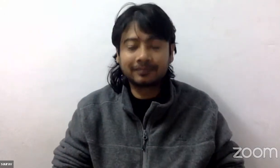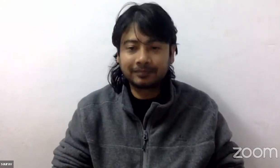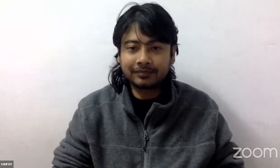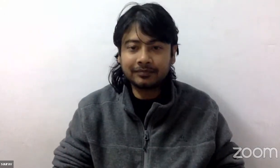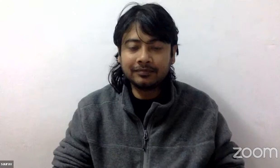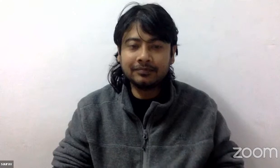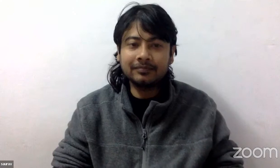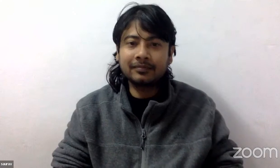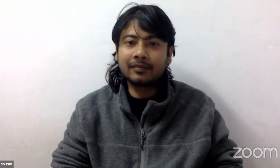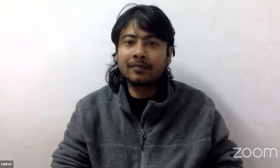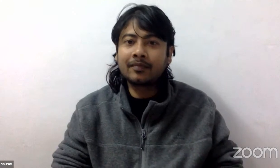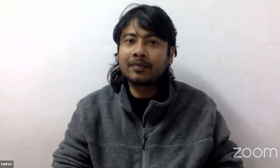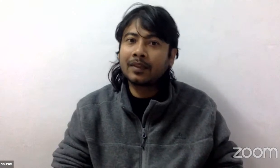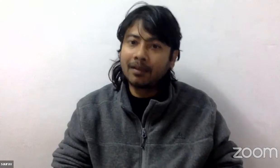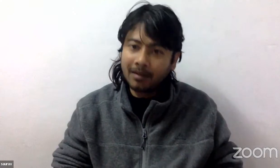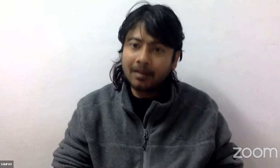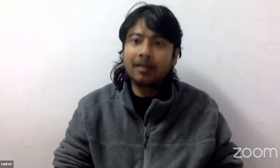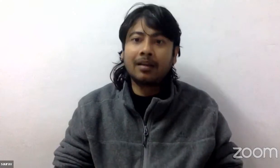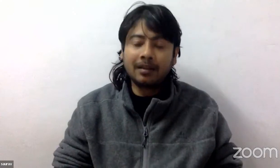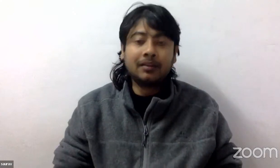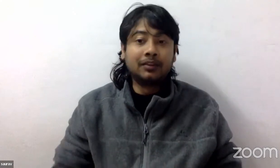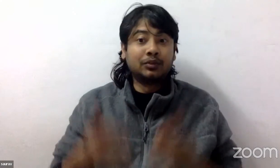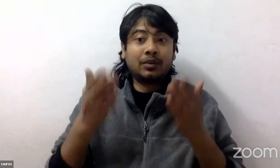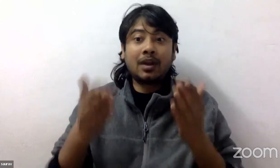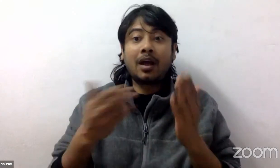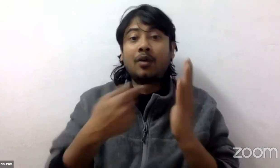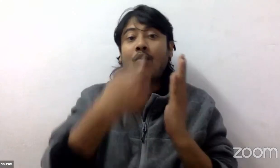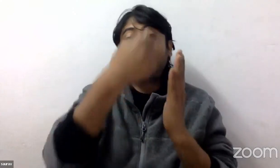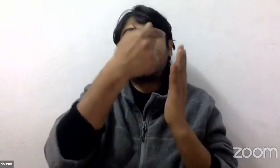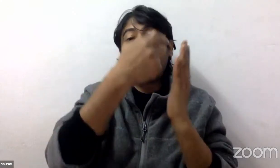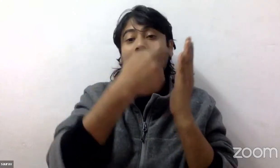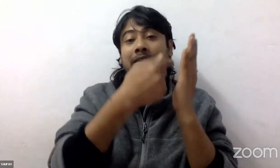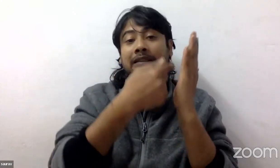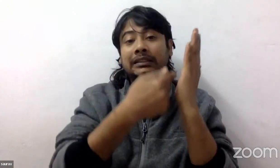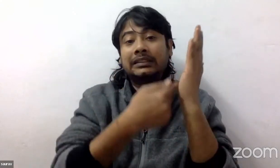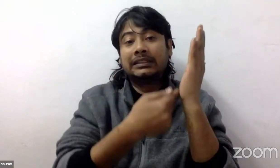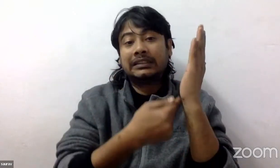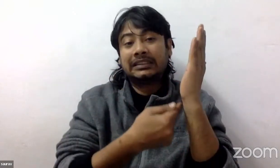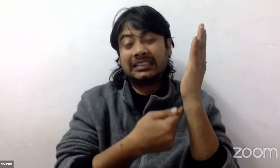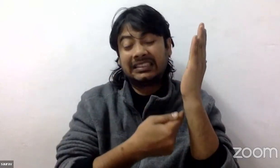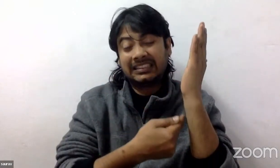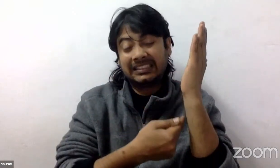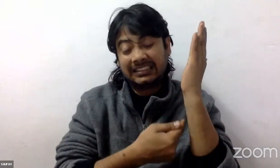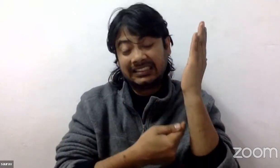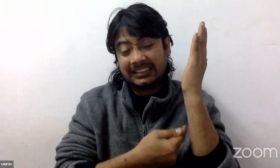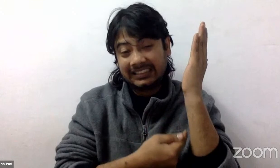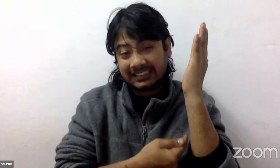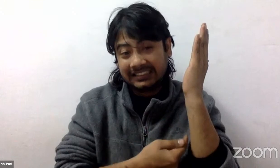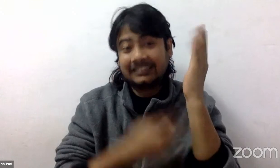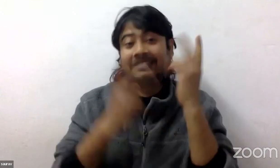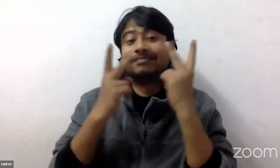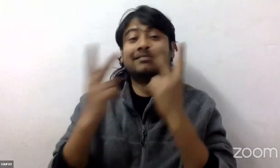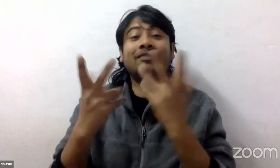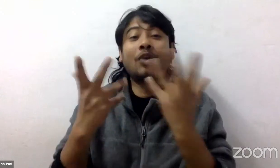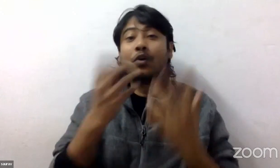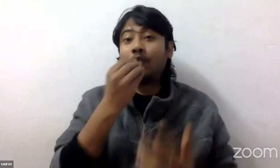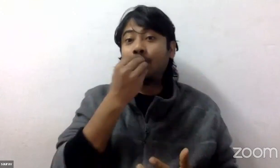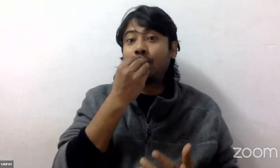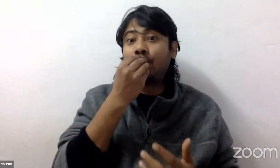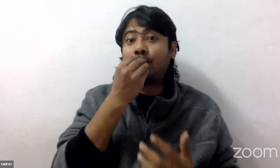So here is a long list of items which we should not consume. We should try to